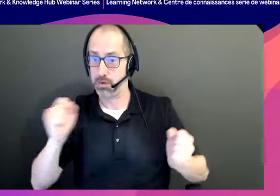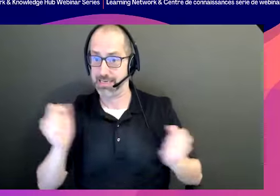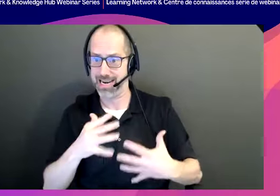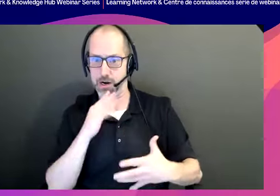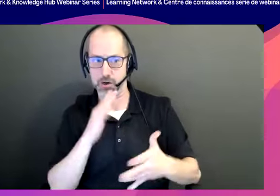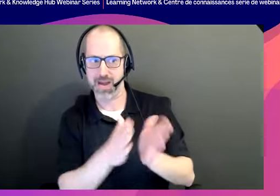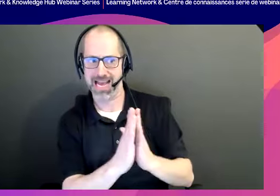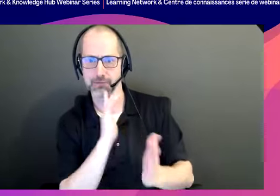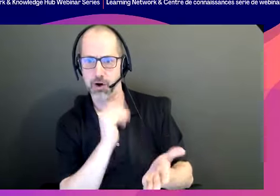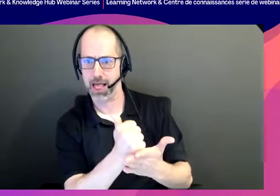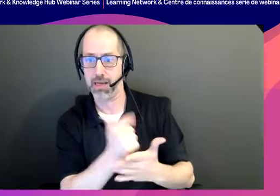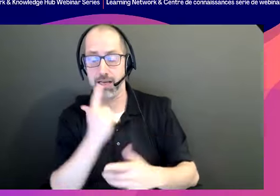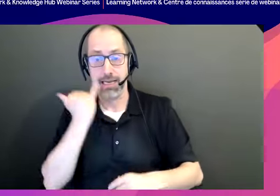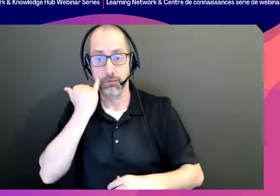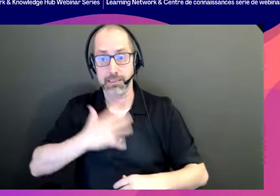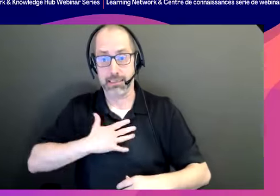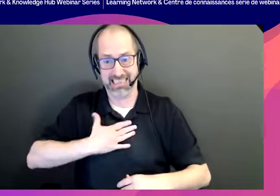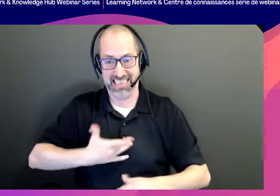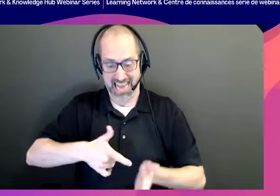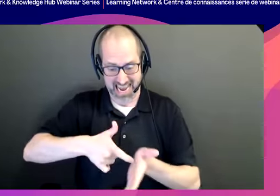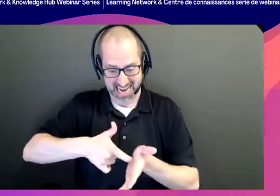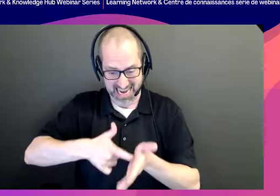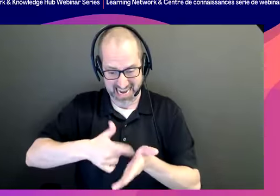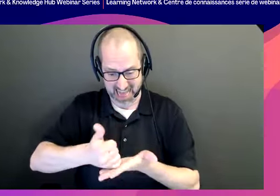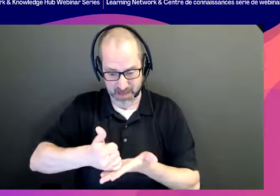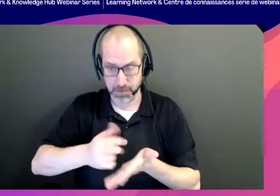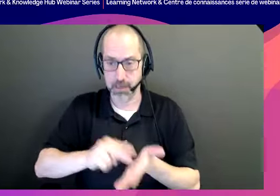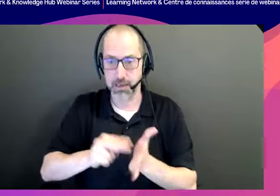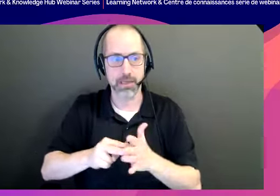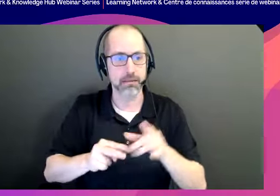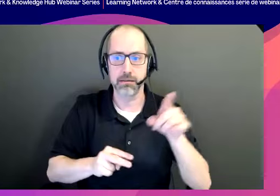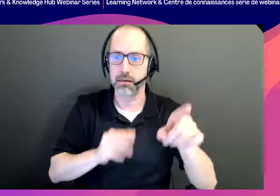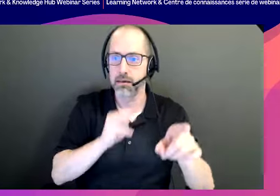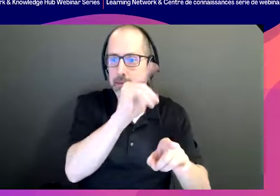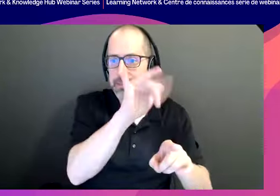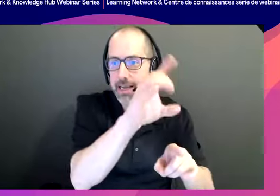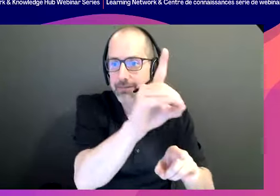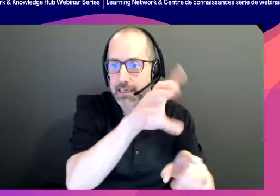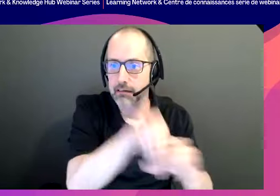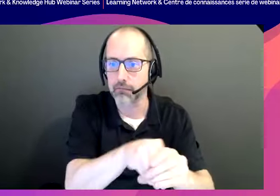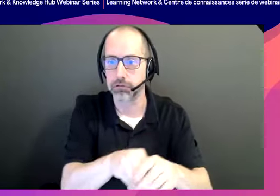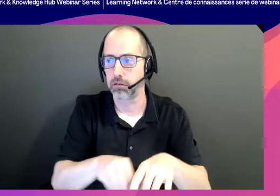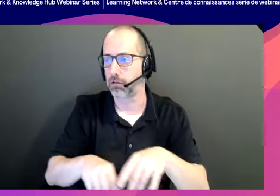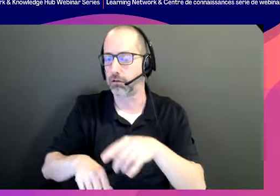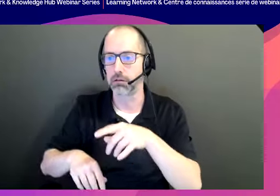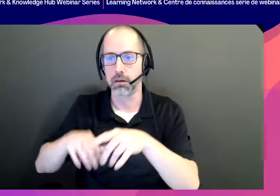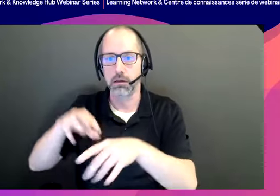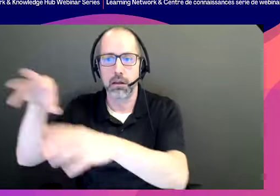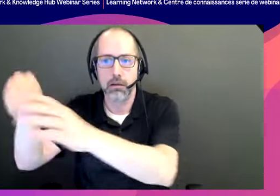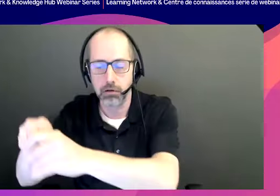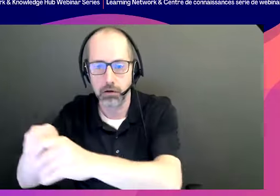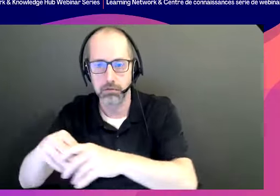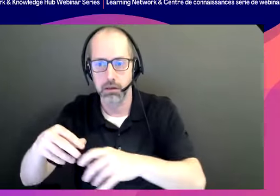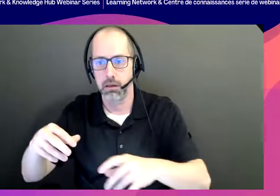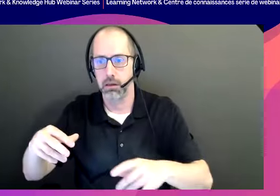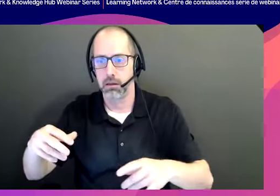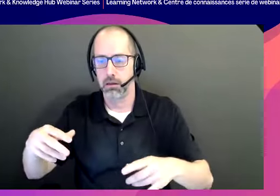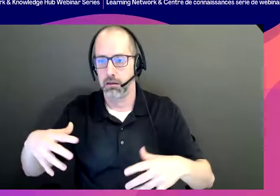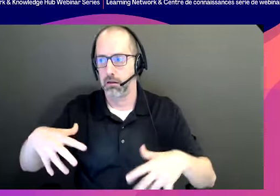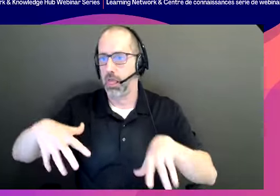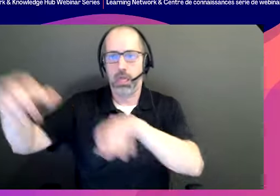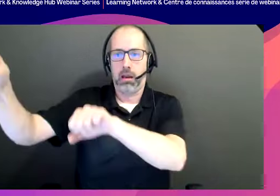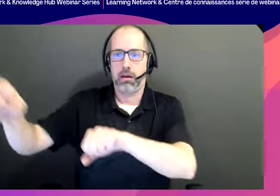I need help, sometimes those calls are mandatory, and we're trying to change those calls. So can you imagine being that